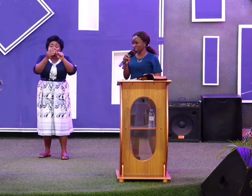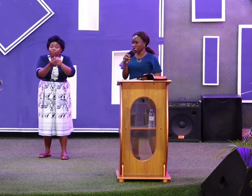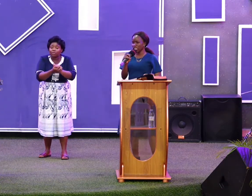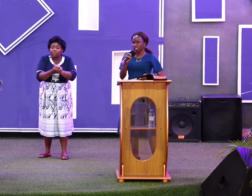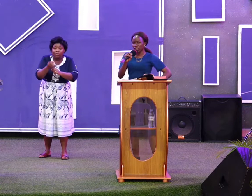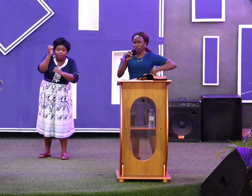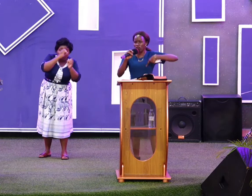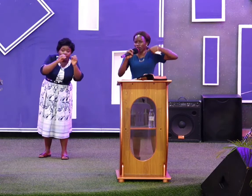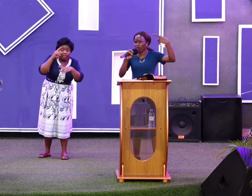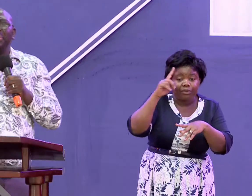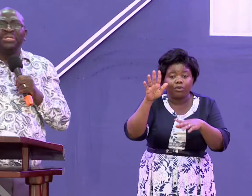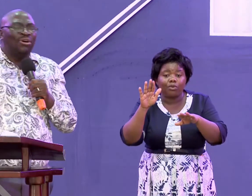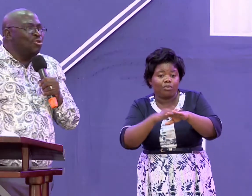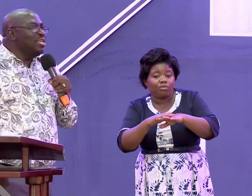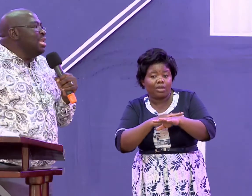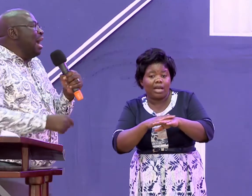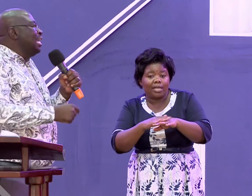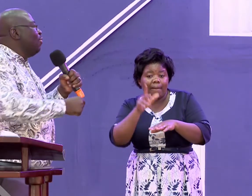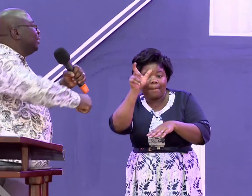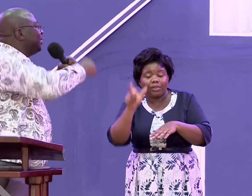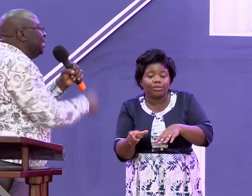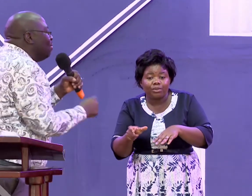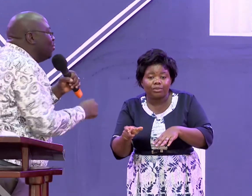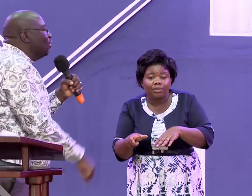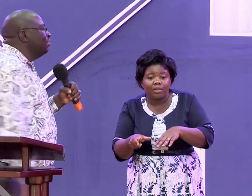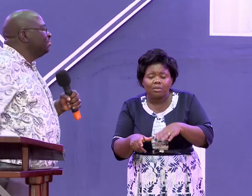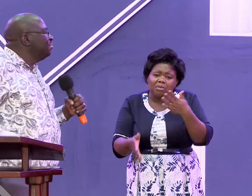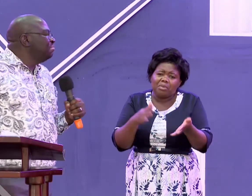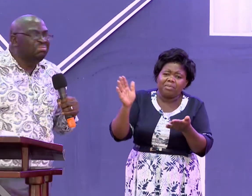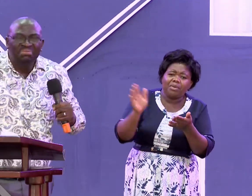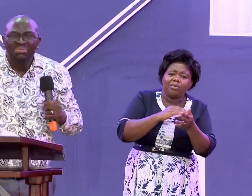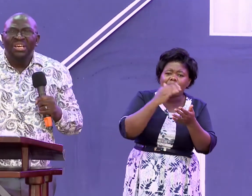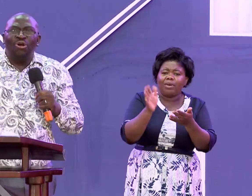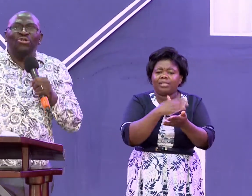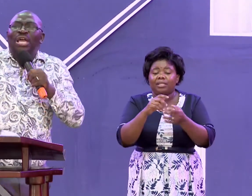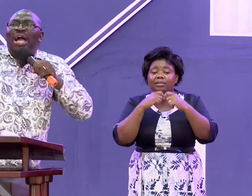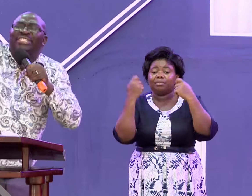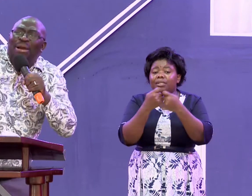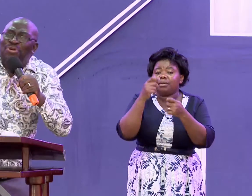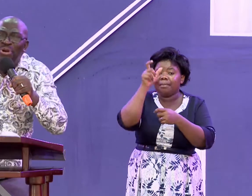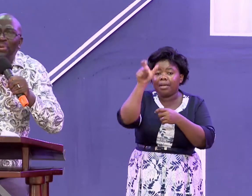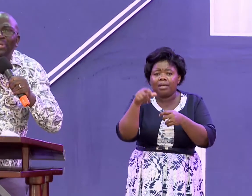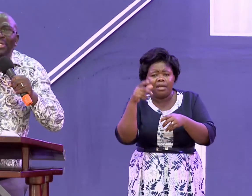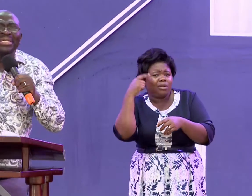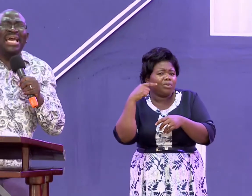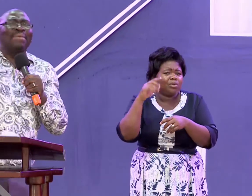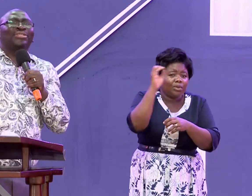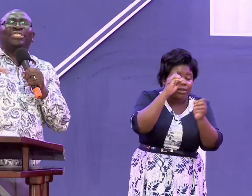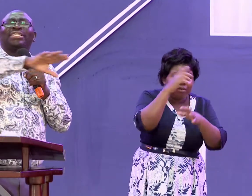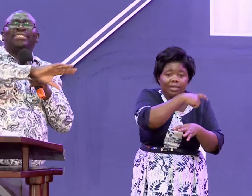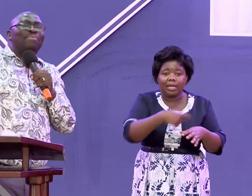shoes, you're looking for your brother or Uganda. You're looking for your fellowship teammates. You're looking